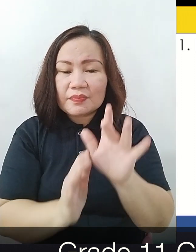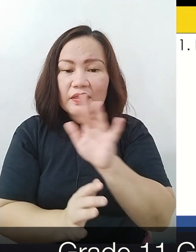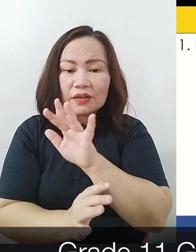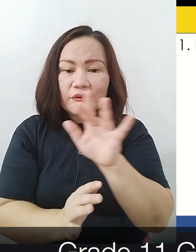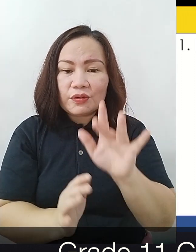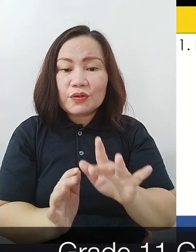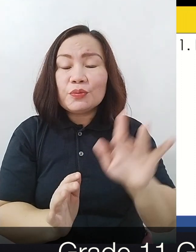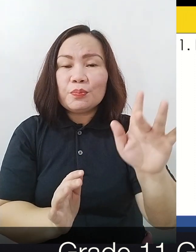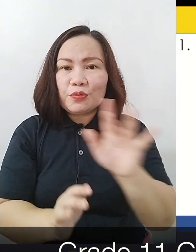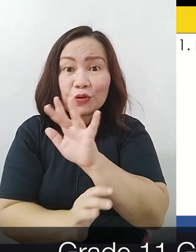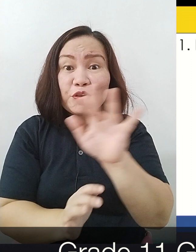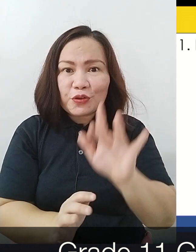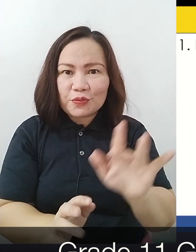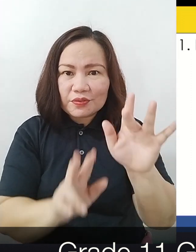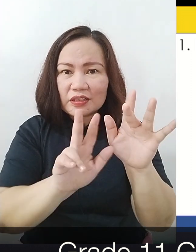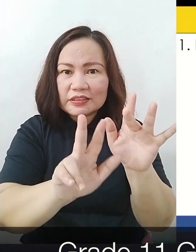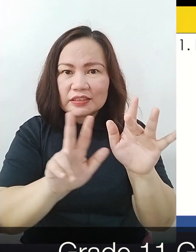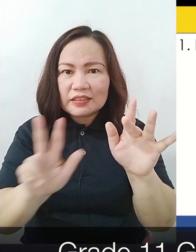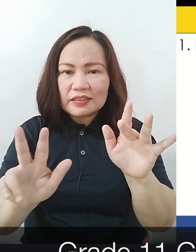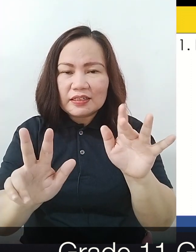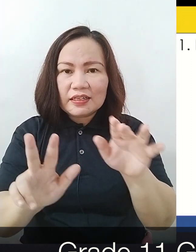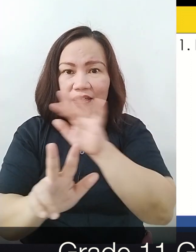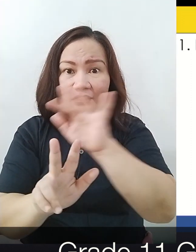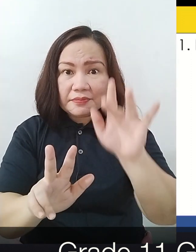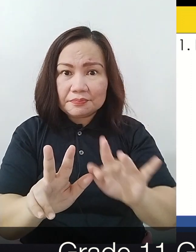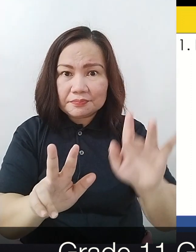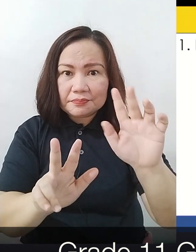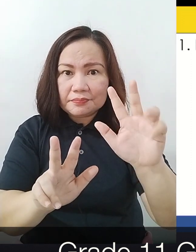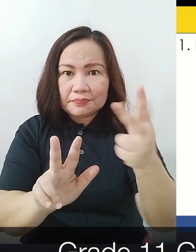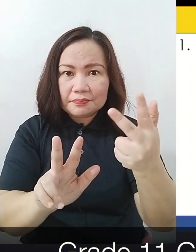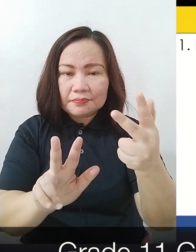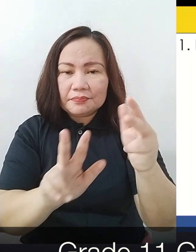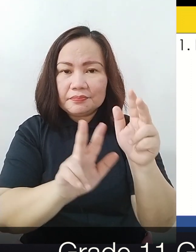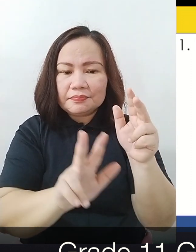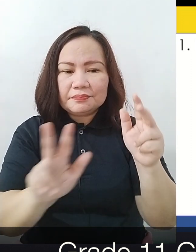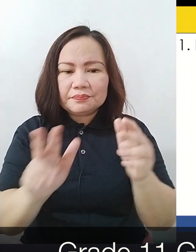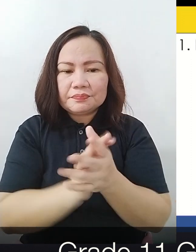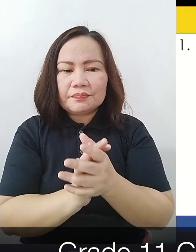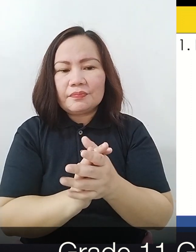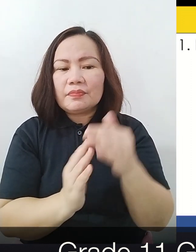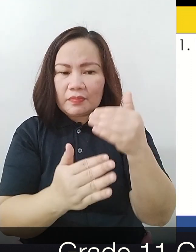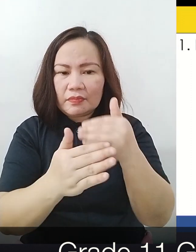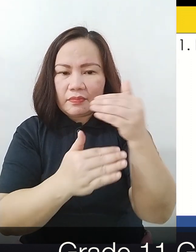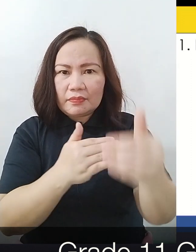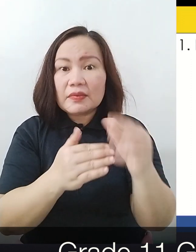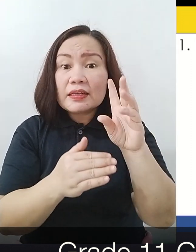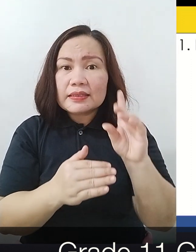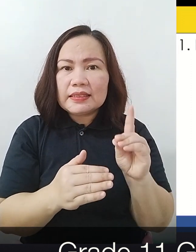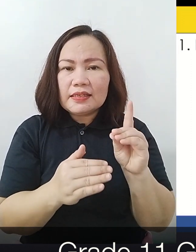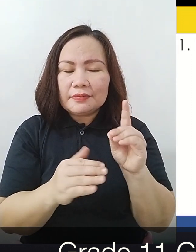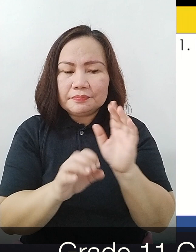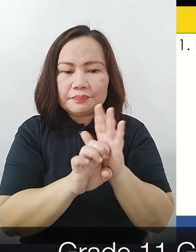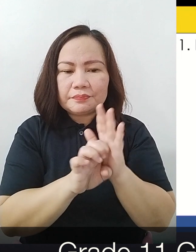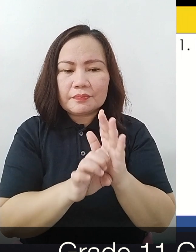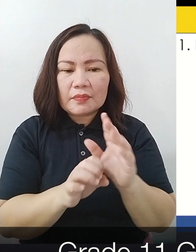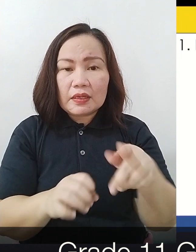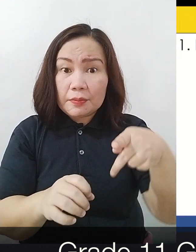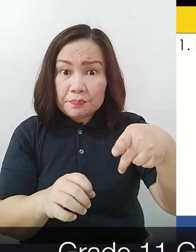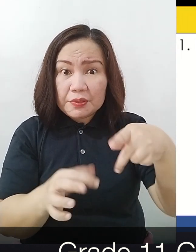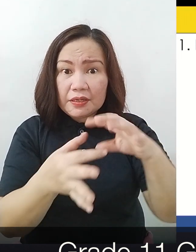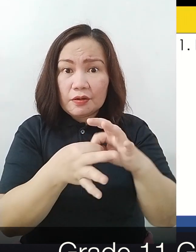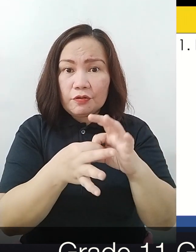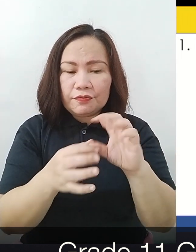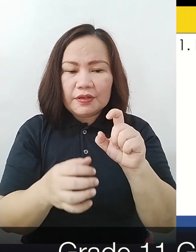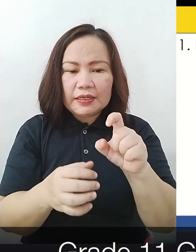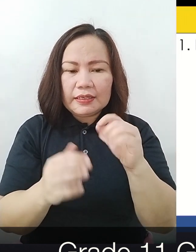The answer is cube root of 33. More example, p of